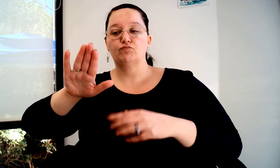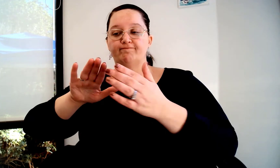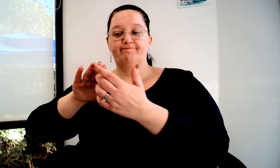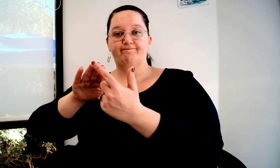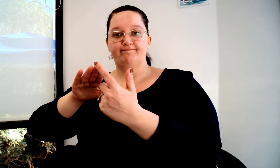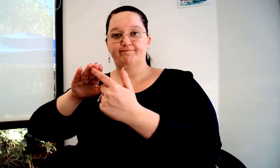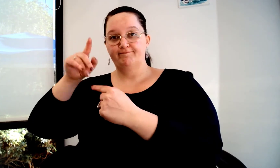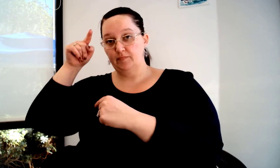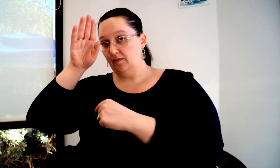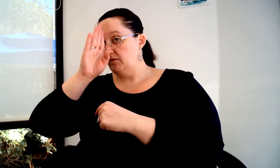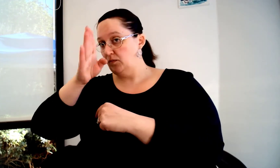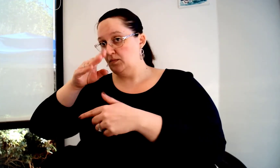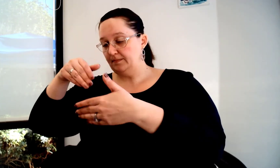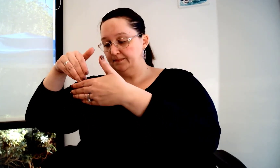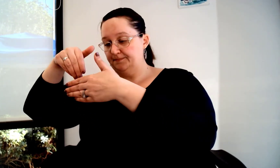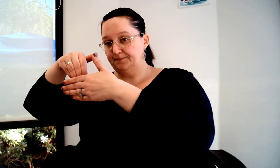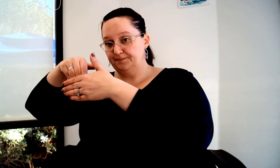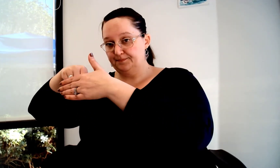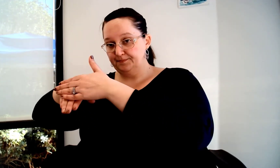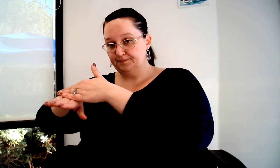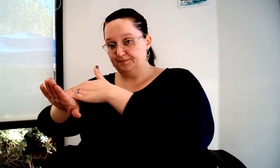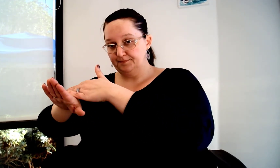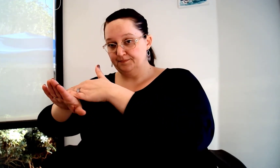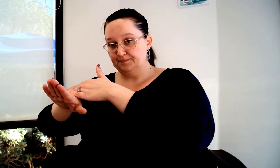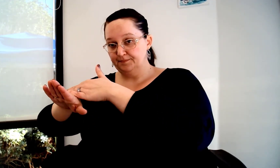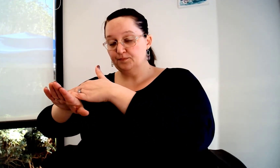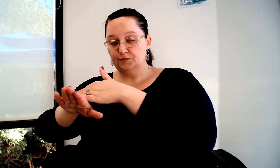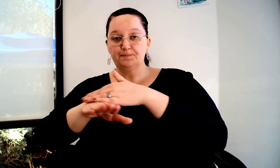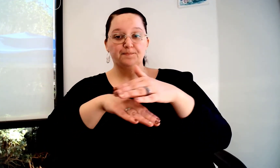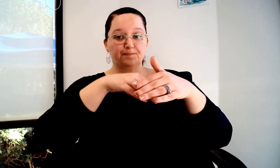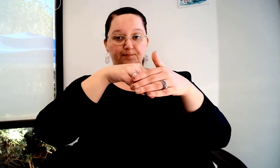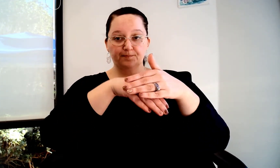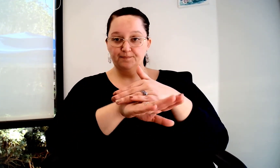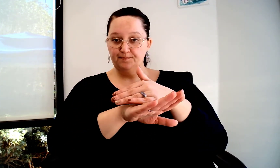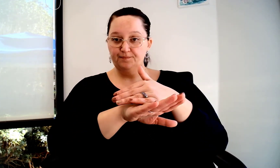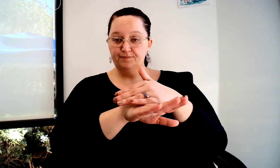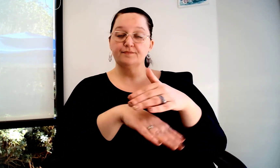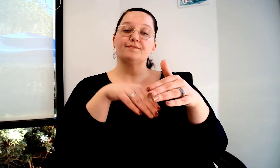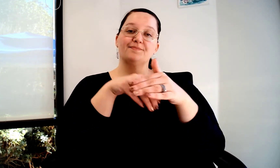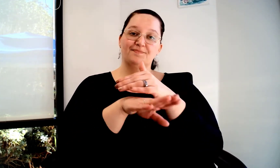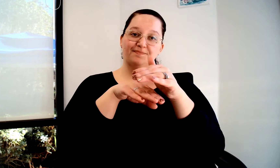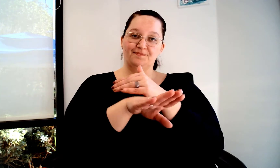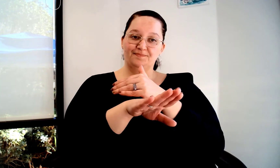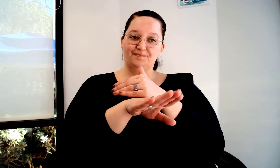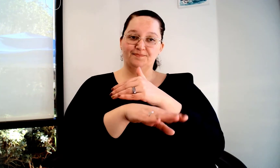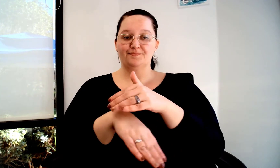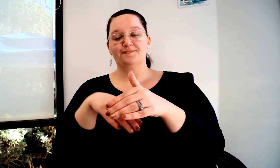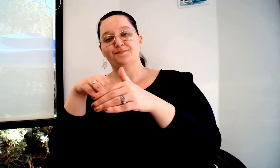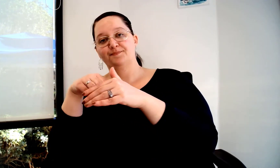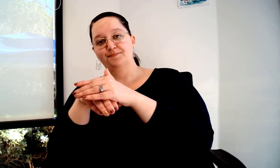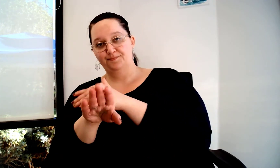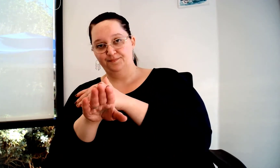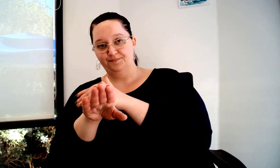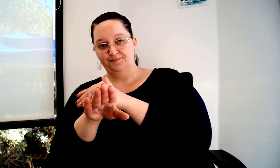sign. You need to have your fingertips facing forward for enter and entrance.